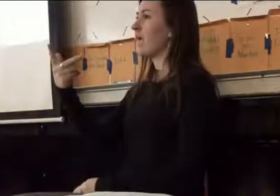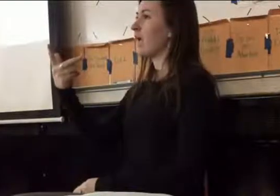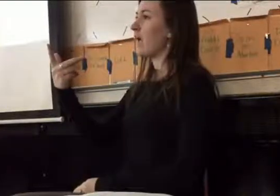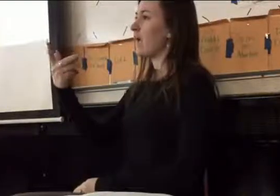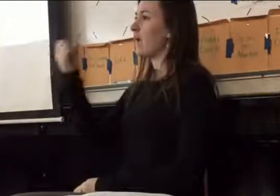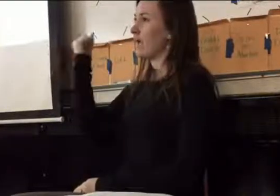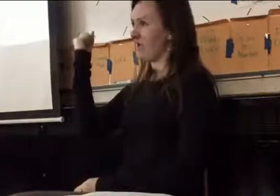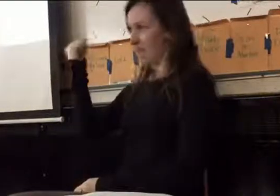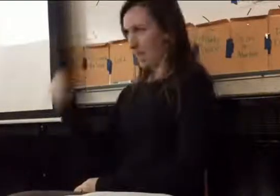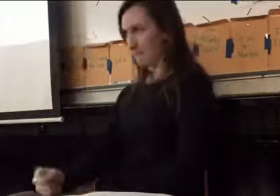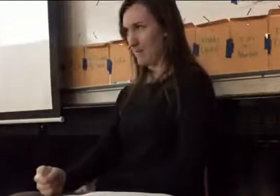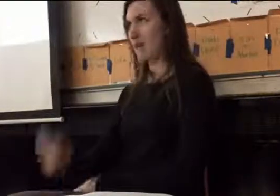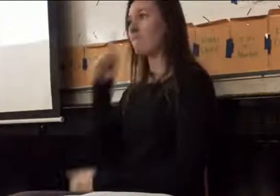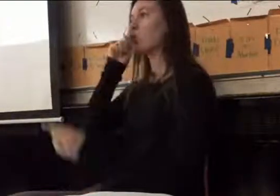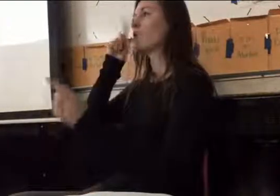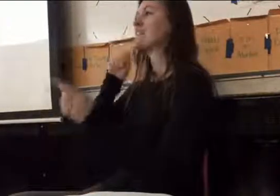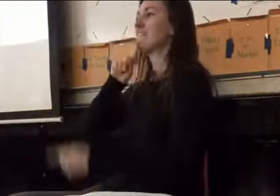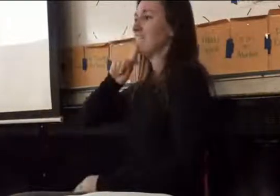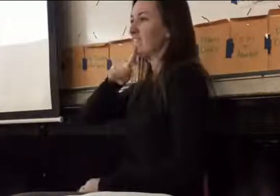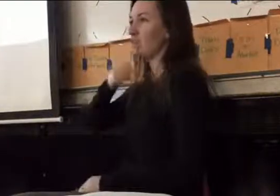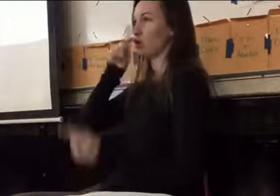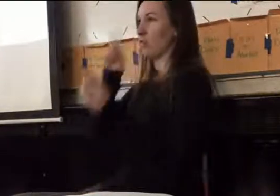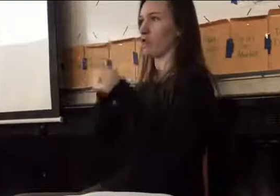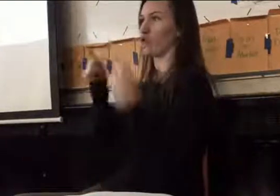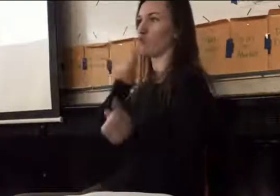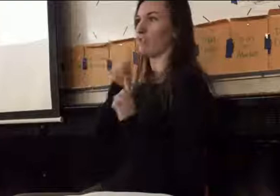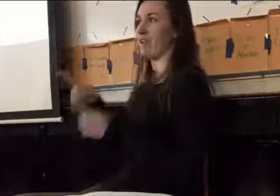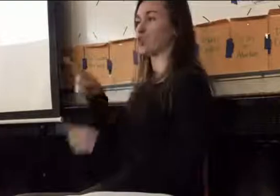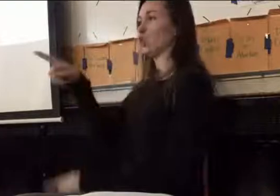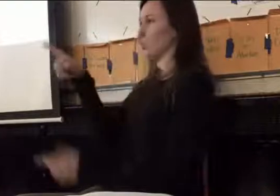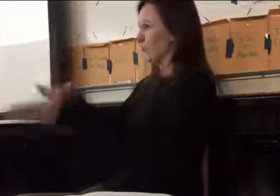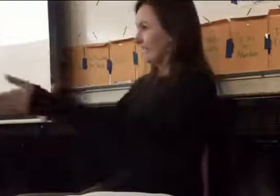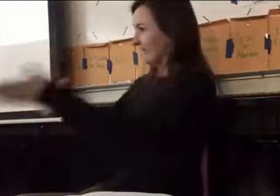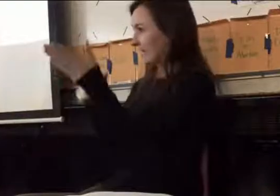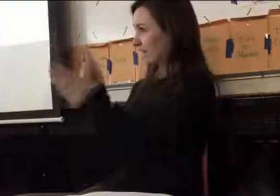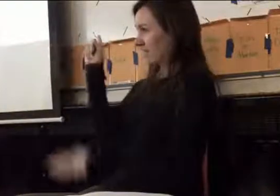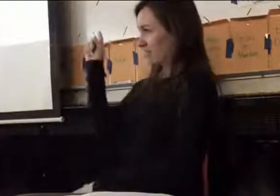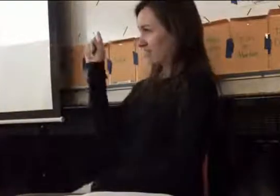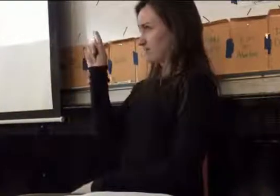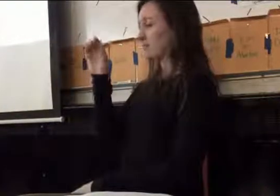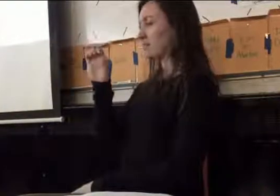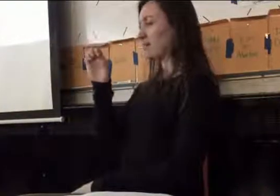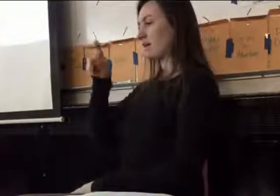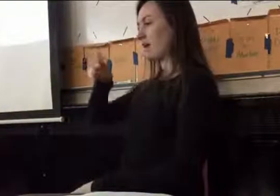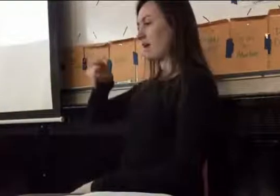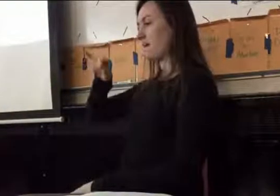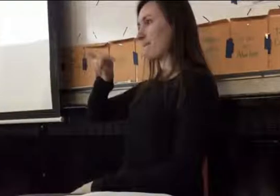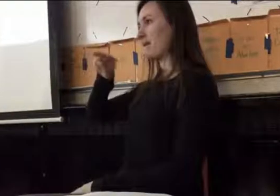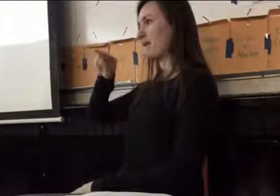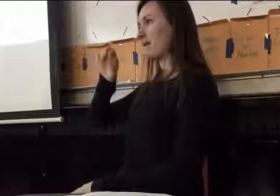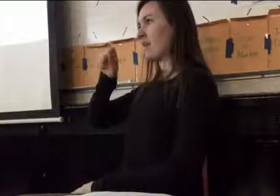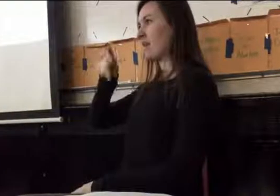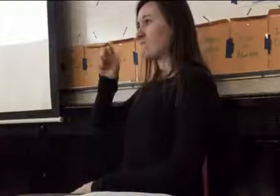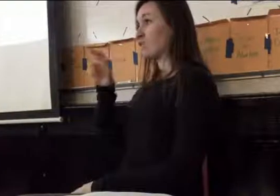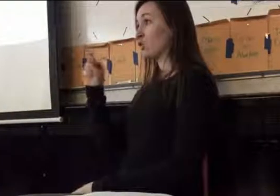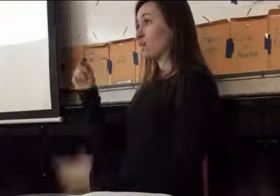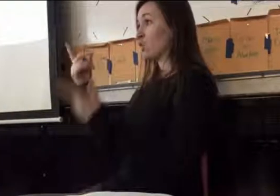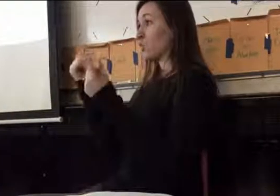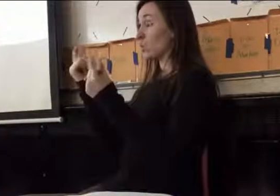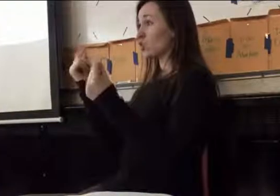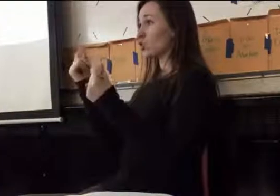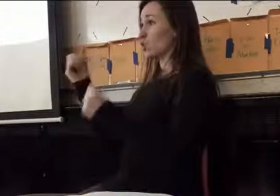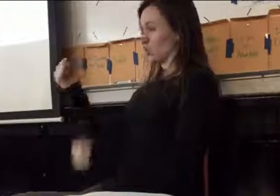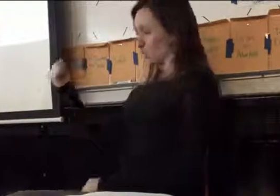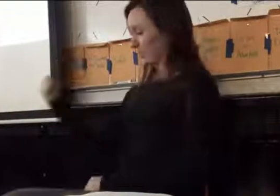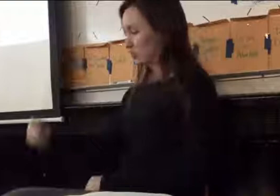have a severe allergic reaction, okay, you need an Epipen. Epinephrine, basically what it does is it injects you with this thing